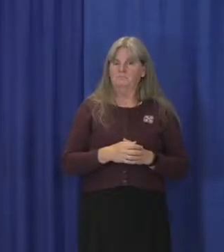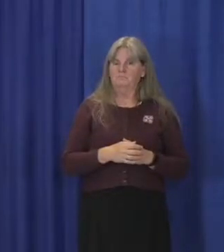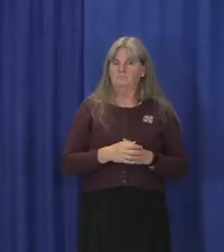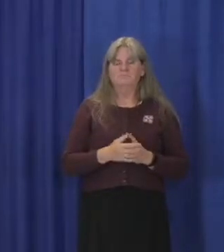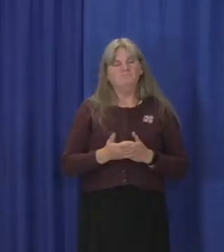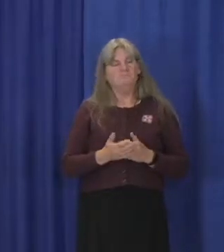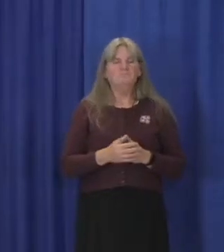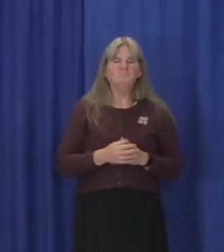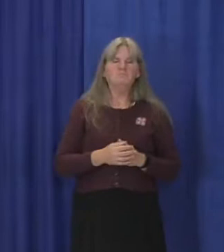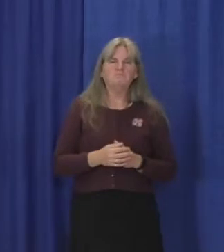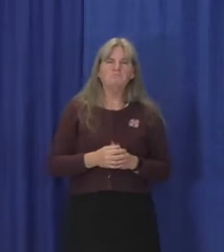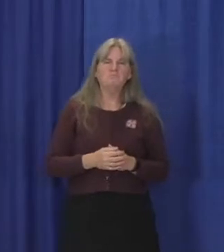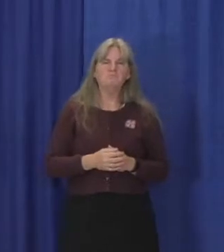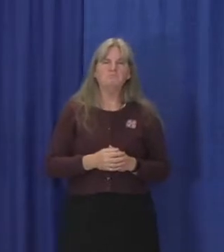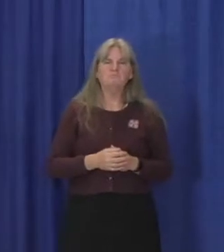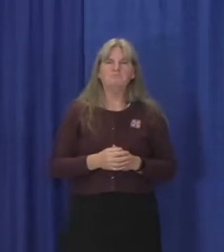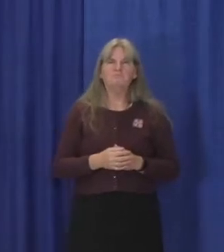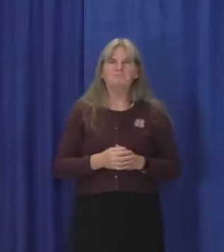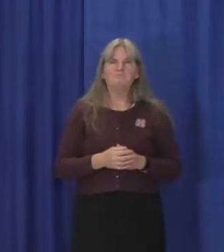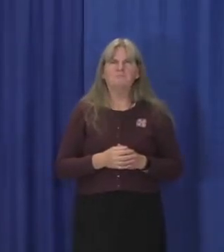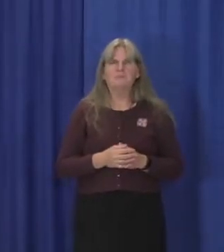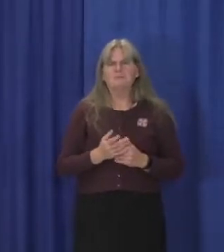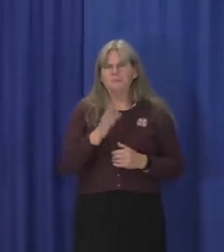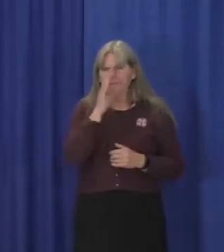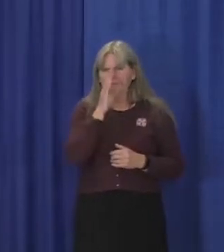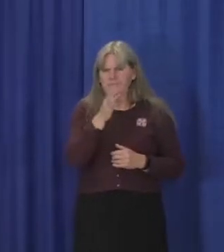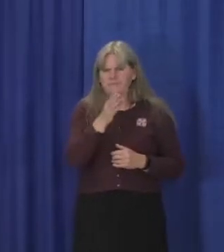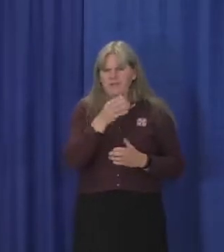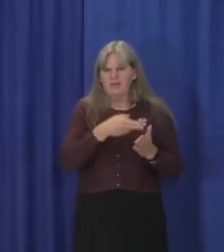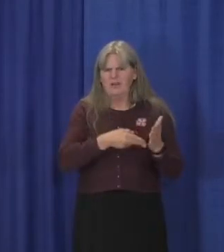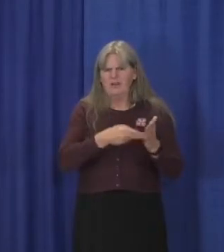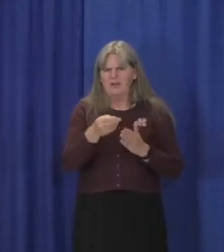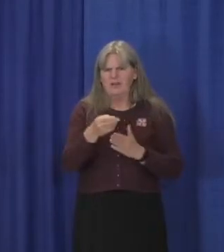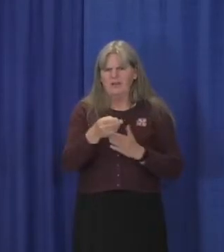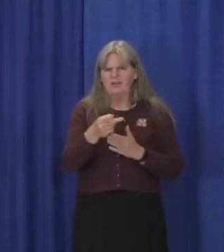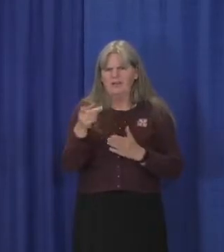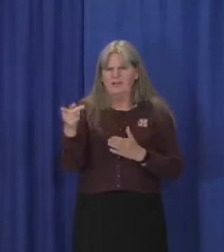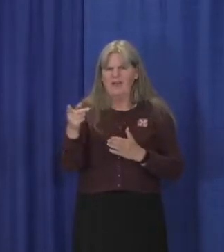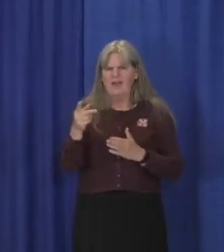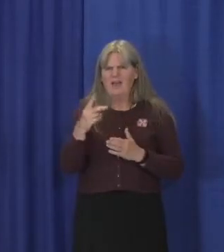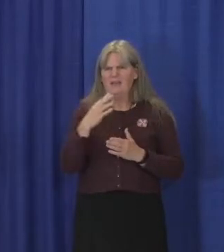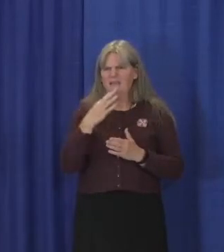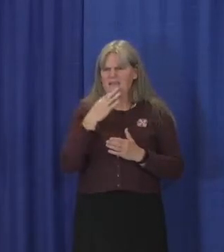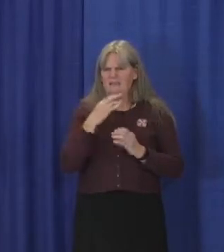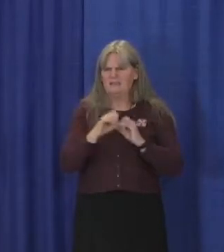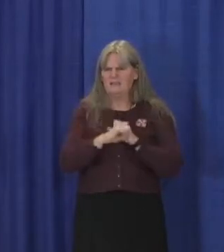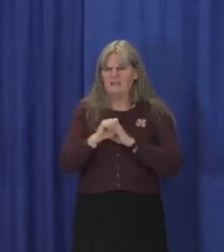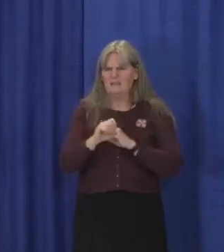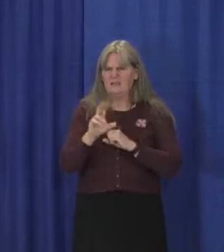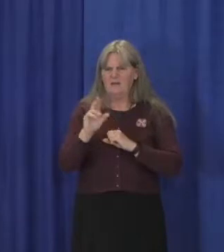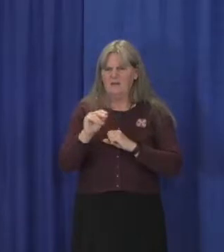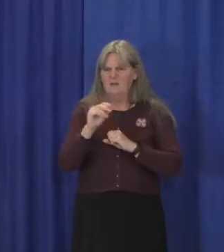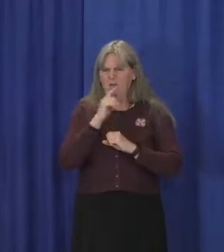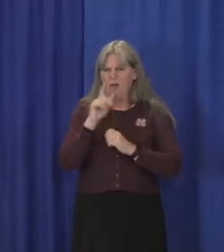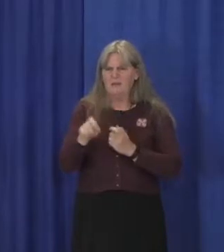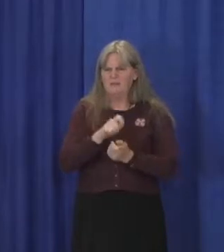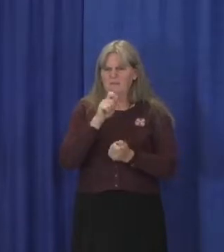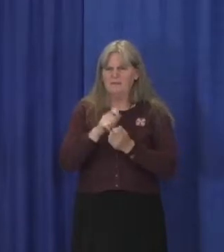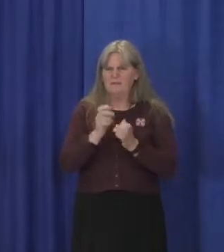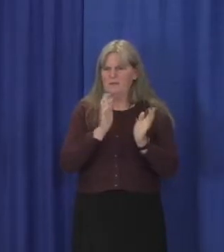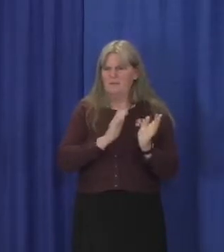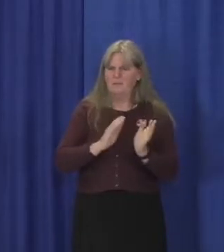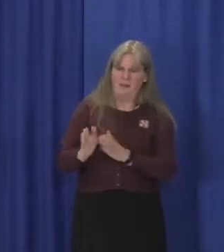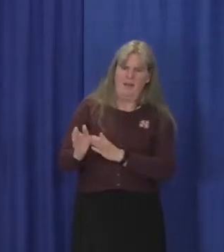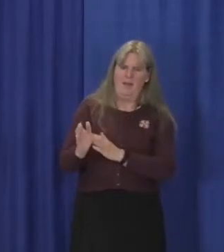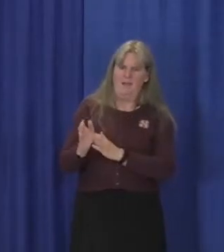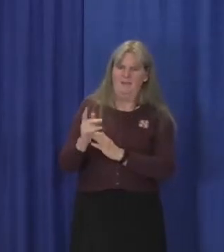I guess so. I mean, to be frank, Premier, that sounds like a really long way of saying no, there are no specific plans in place